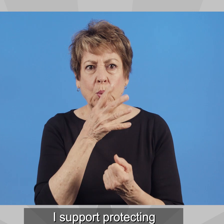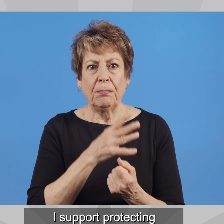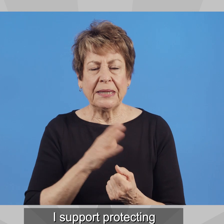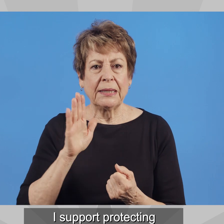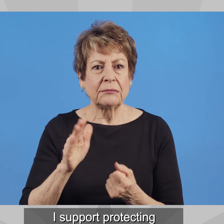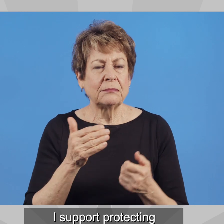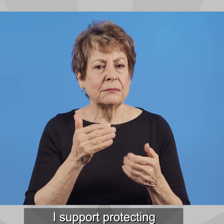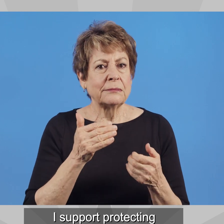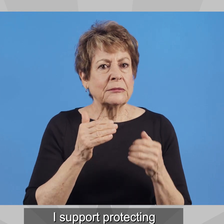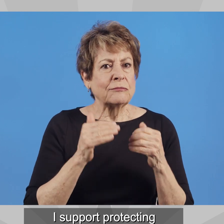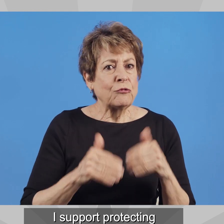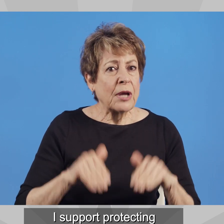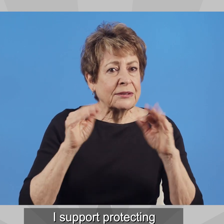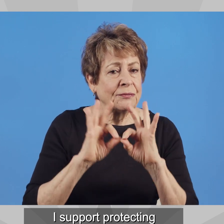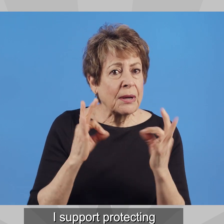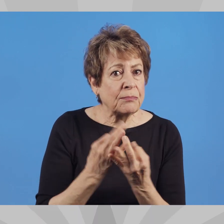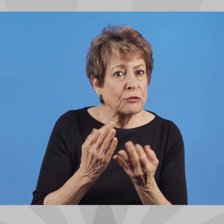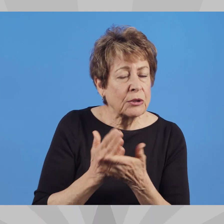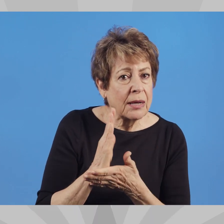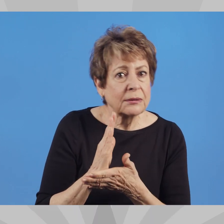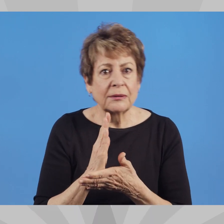support protecting women's reproductive rights.